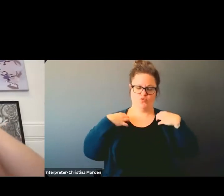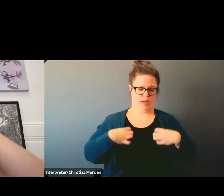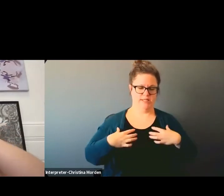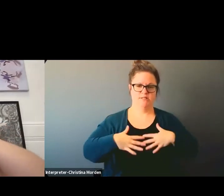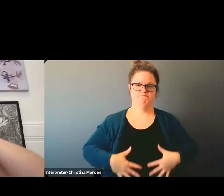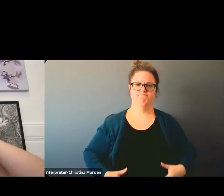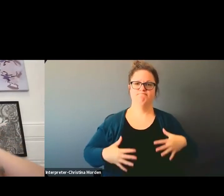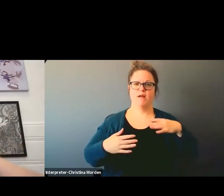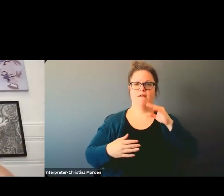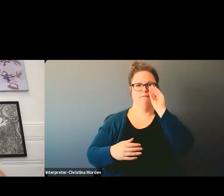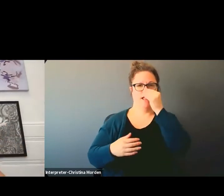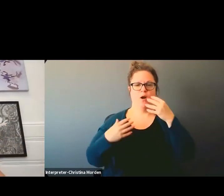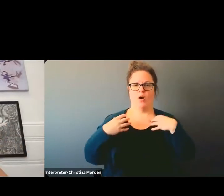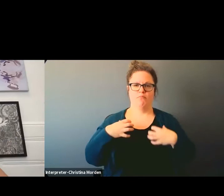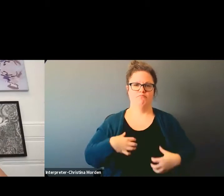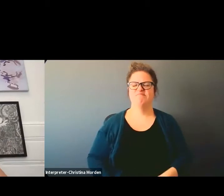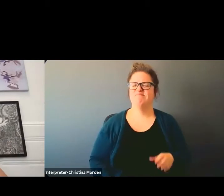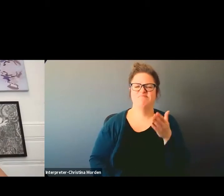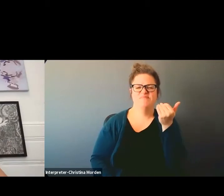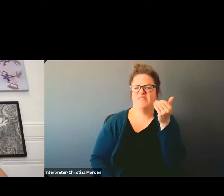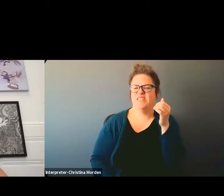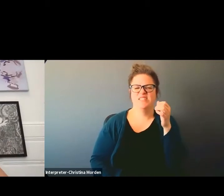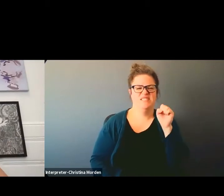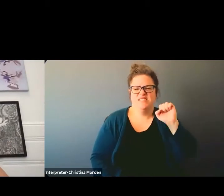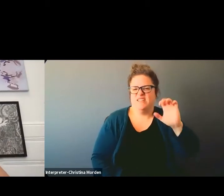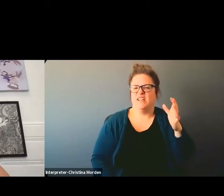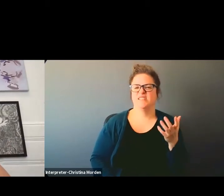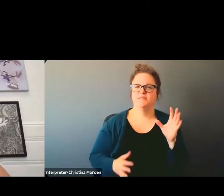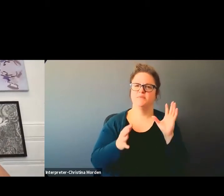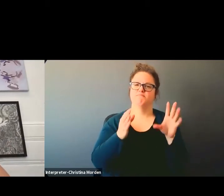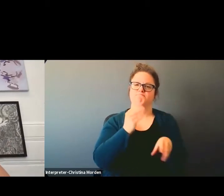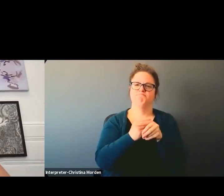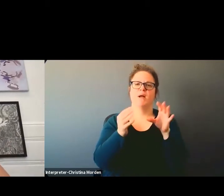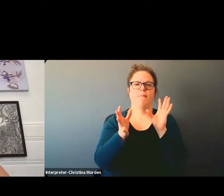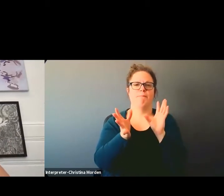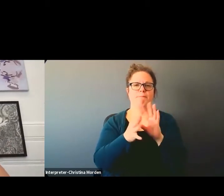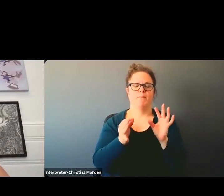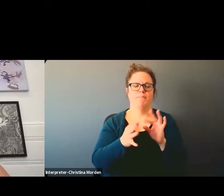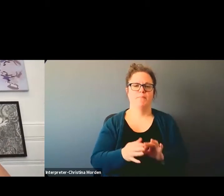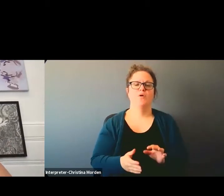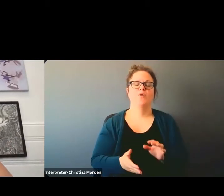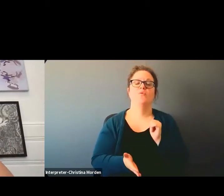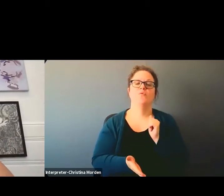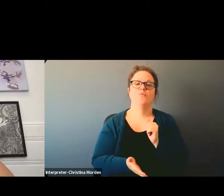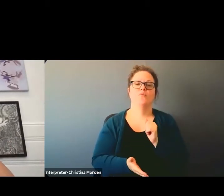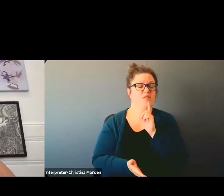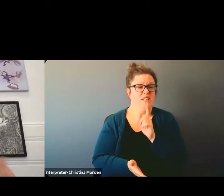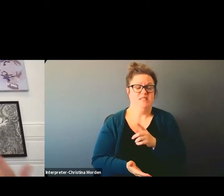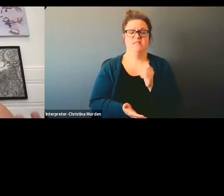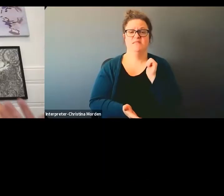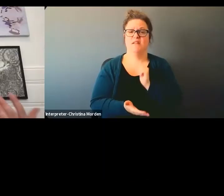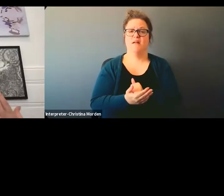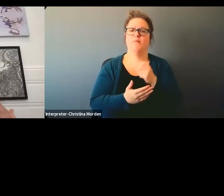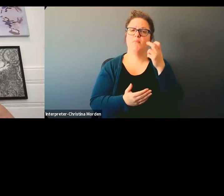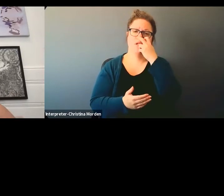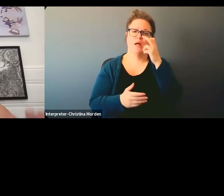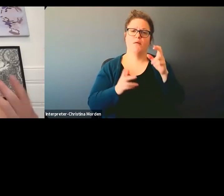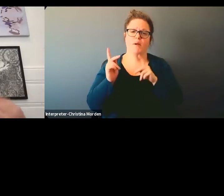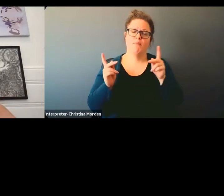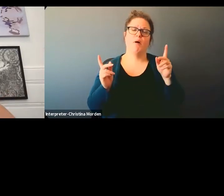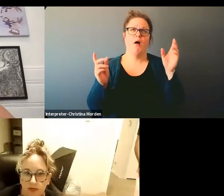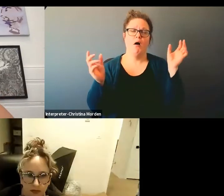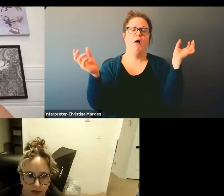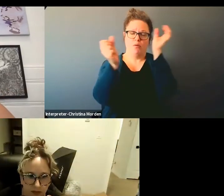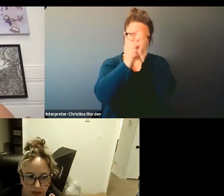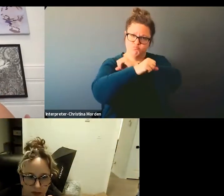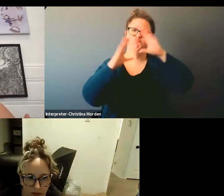simple. It takes 15, 20 seconds out of your presentation, and it just really helps the blind and low vision community to